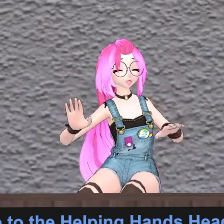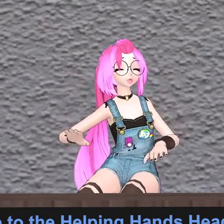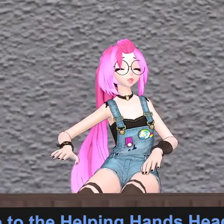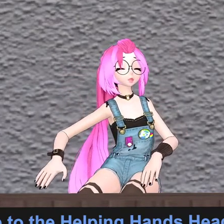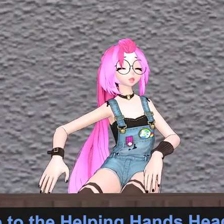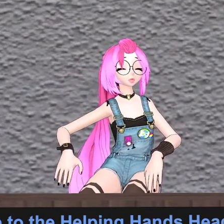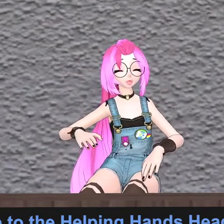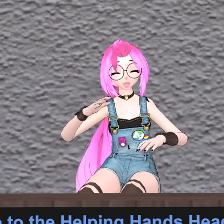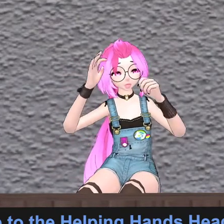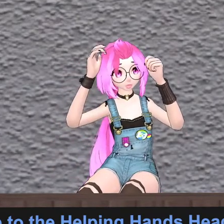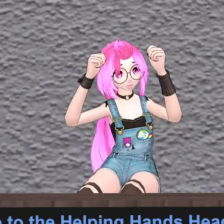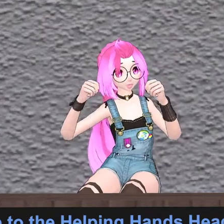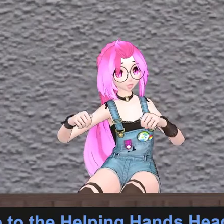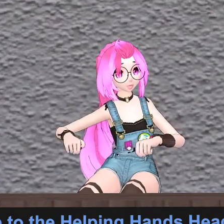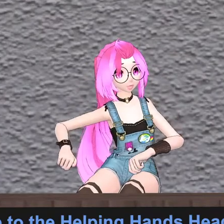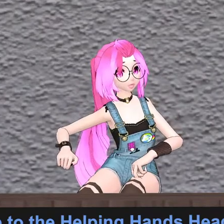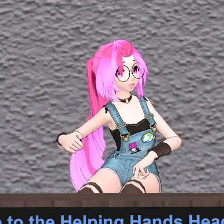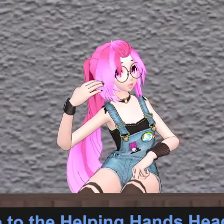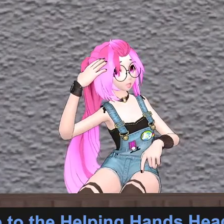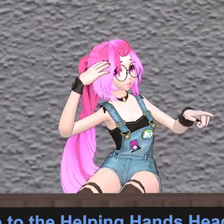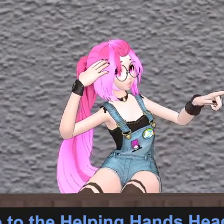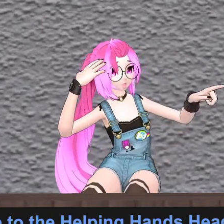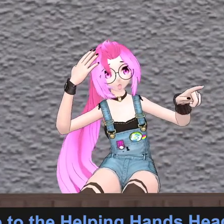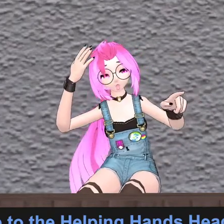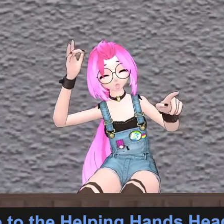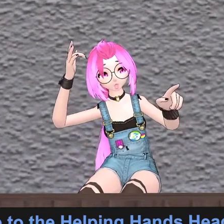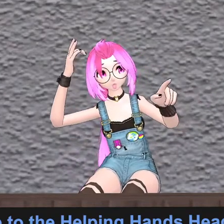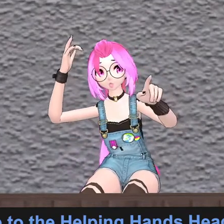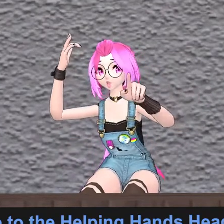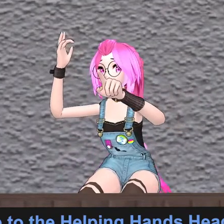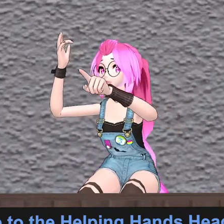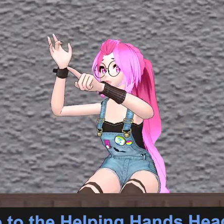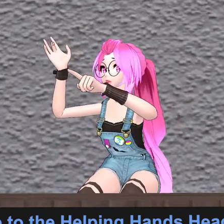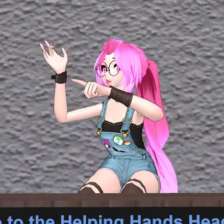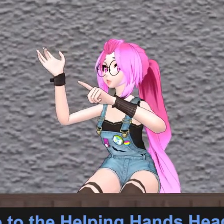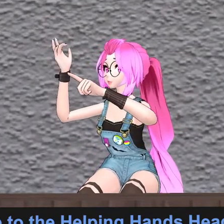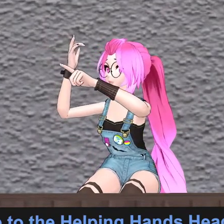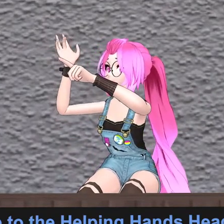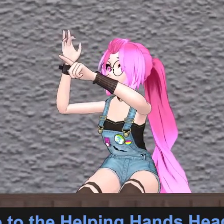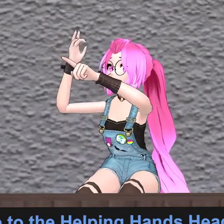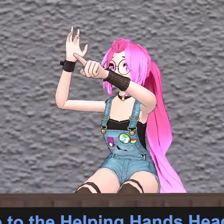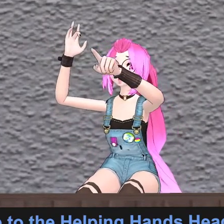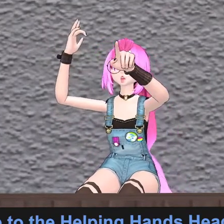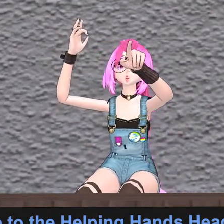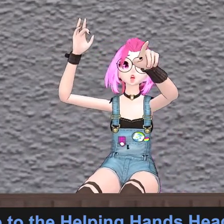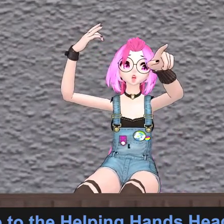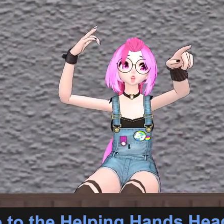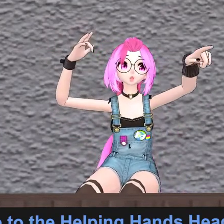Yeah, there you go. See, I don't even have to teach it to you, and you already know it. Look how smart you guys are. Look how smart you are.